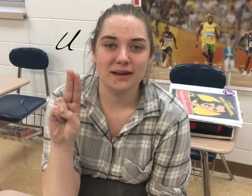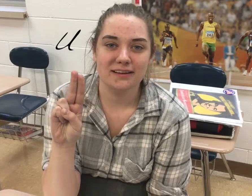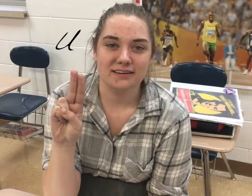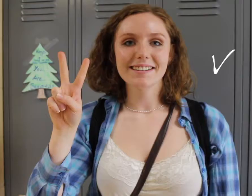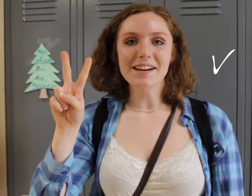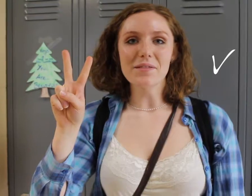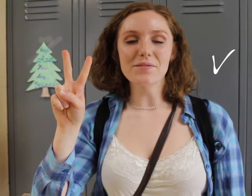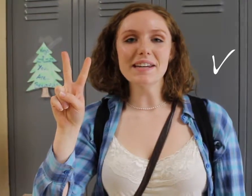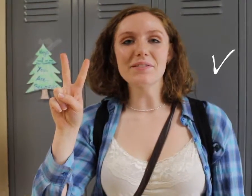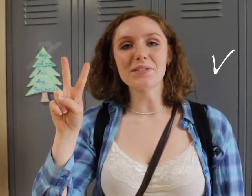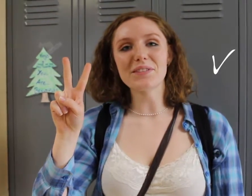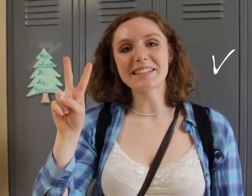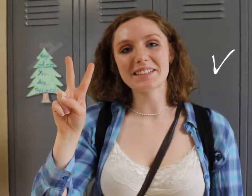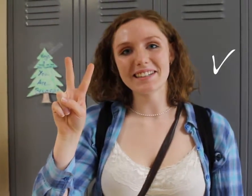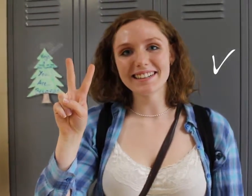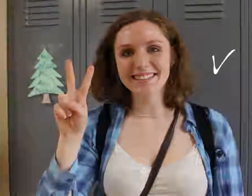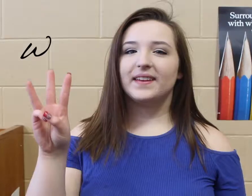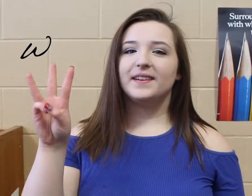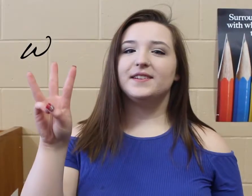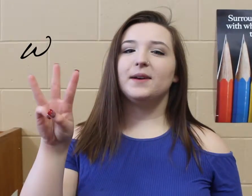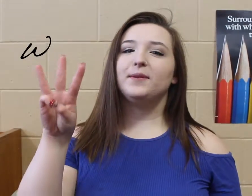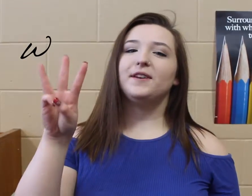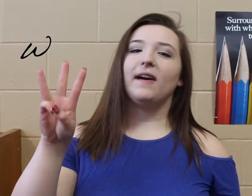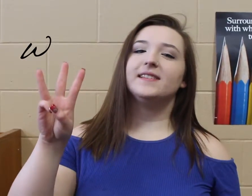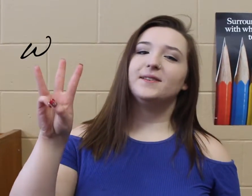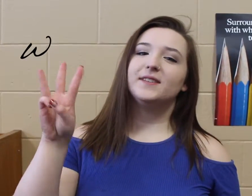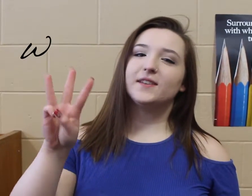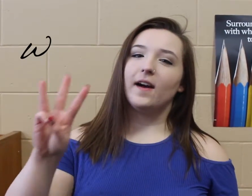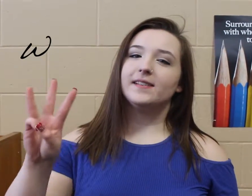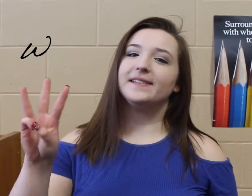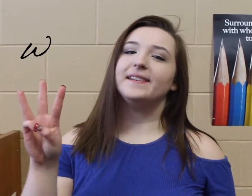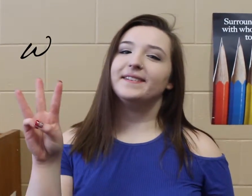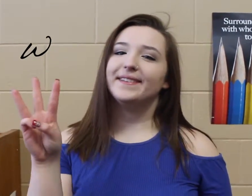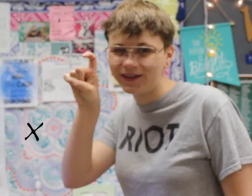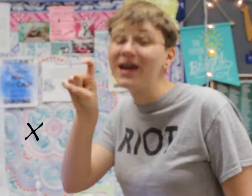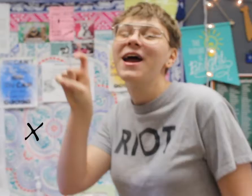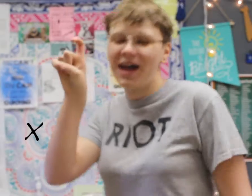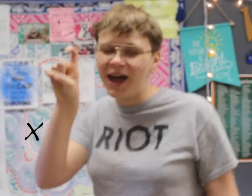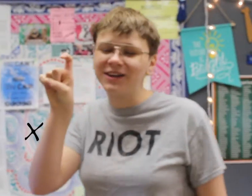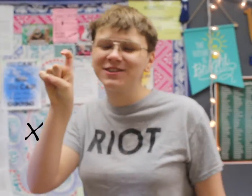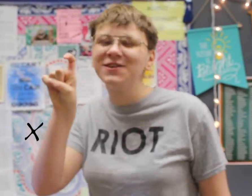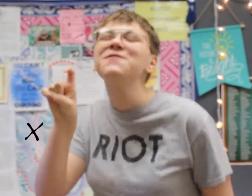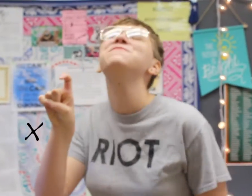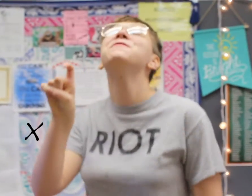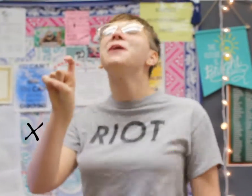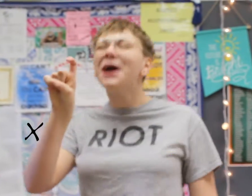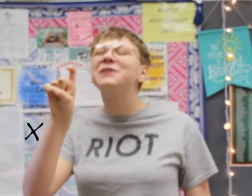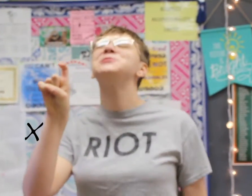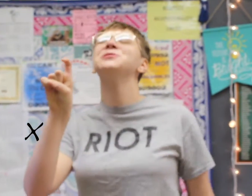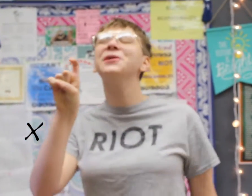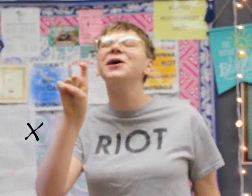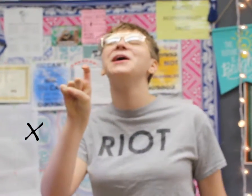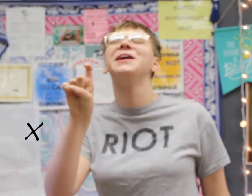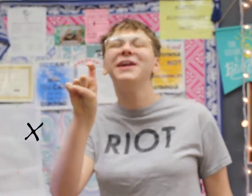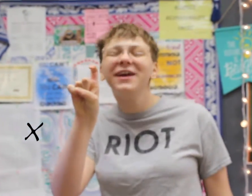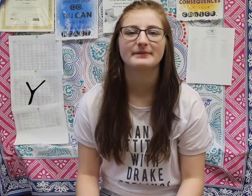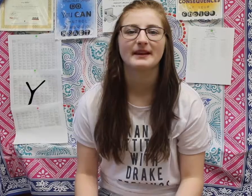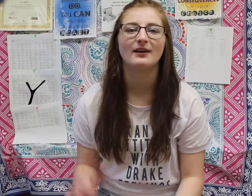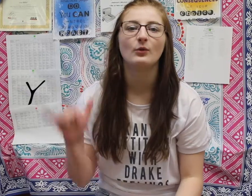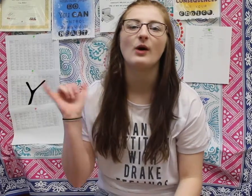umbrella. V for Victor. W as in Wisconsin. X for excellent.